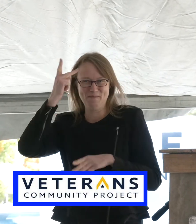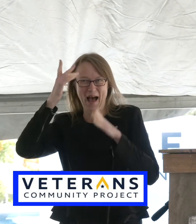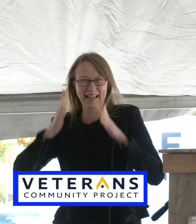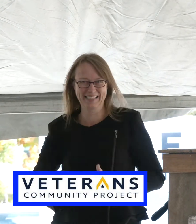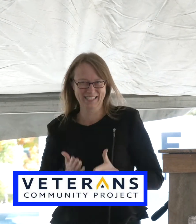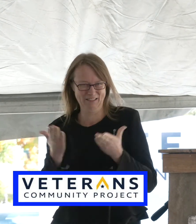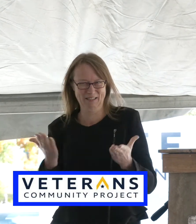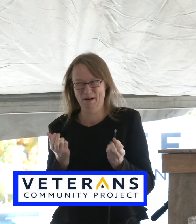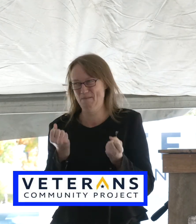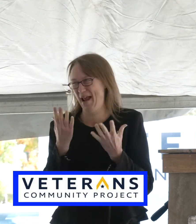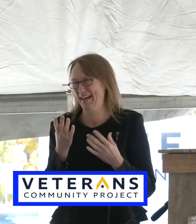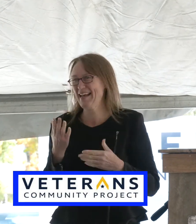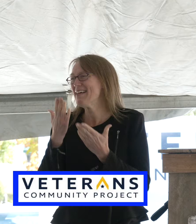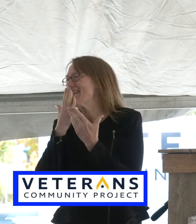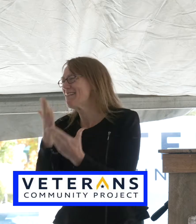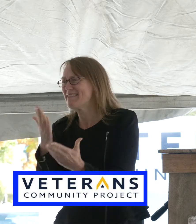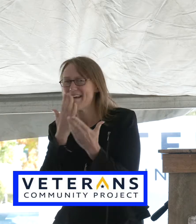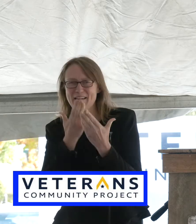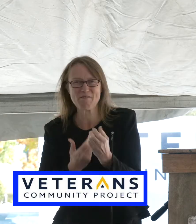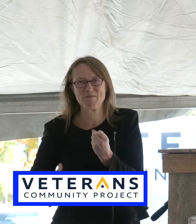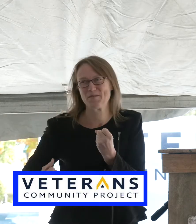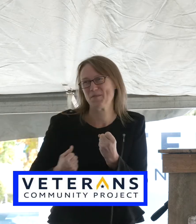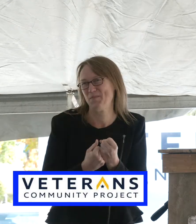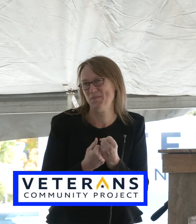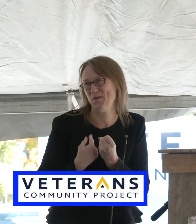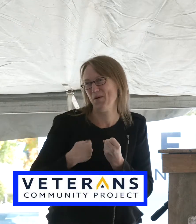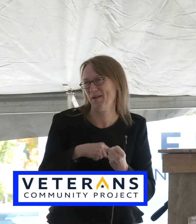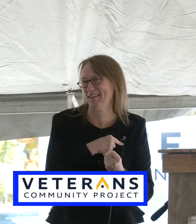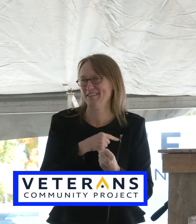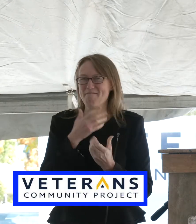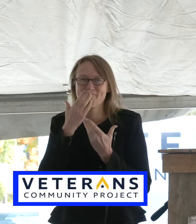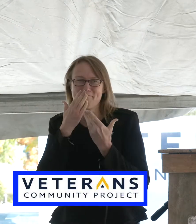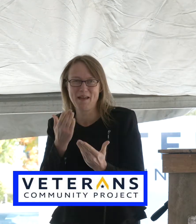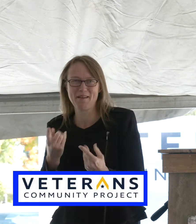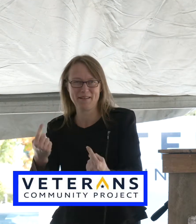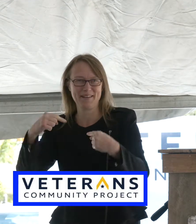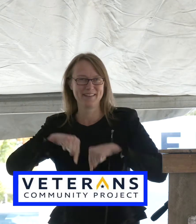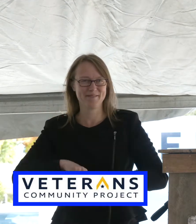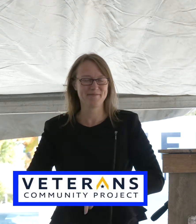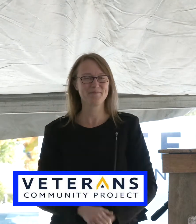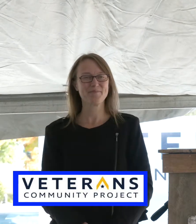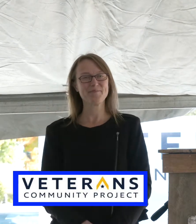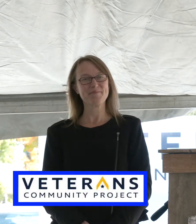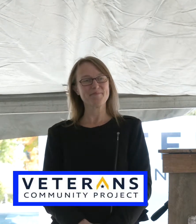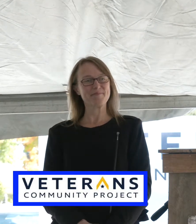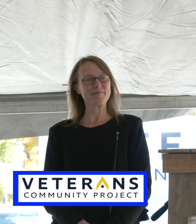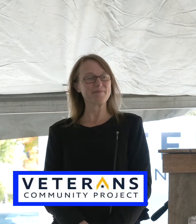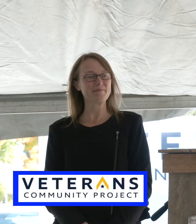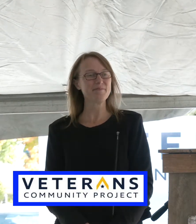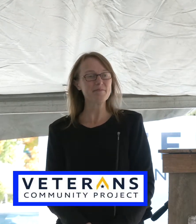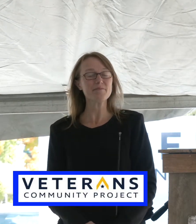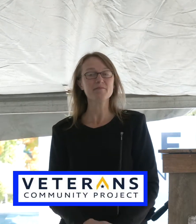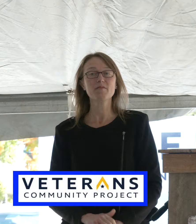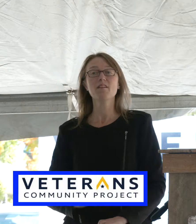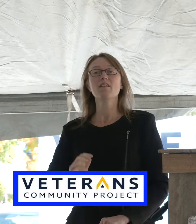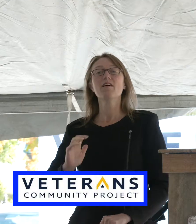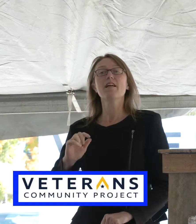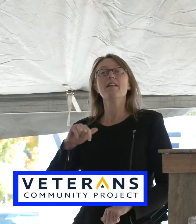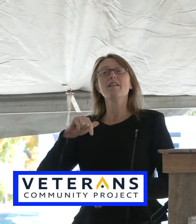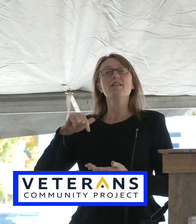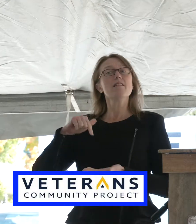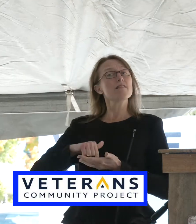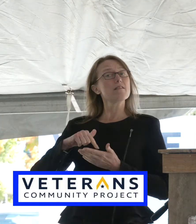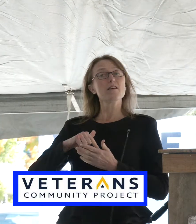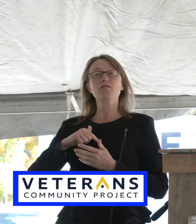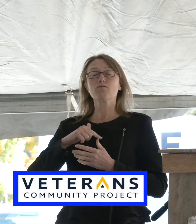we really appreciate your support. We appreciate y'all being here so much. Now, a VCP expansion project, it requires